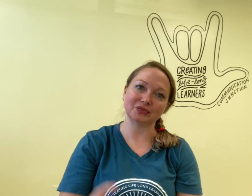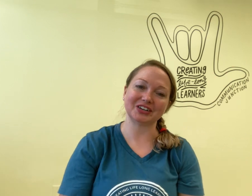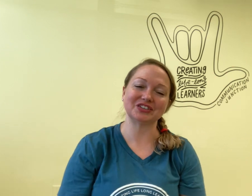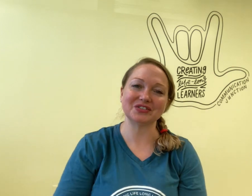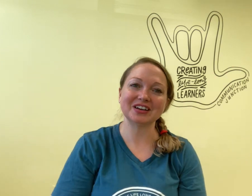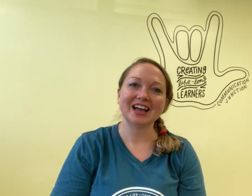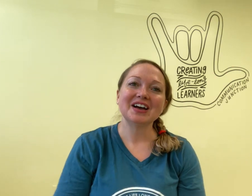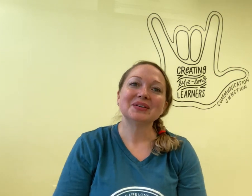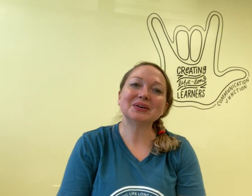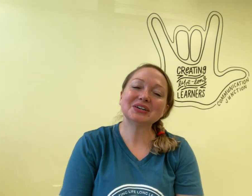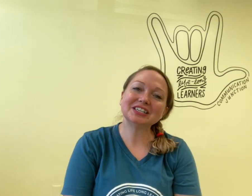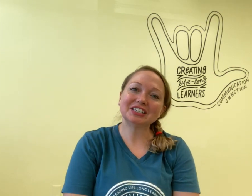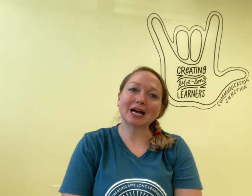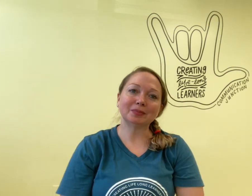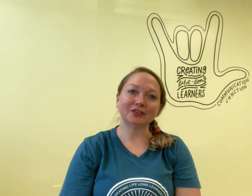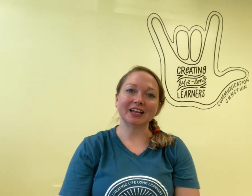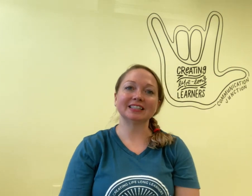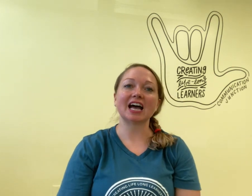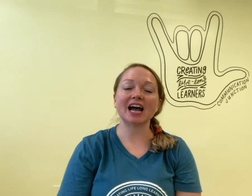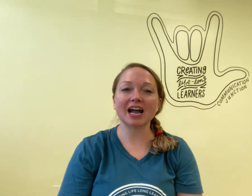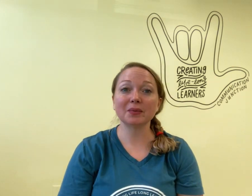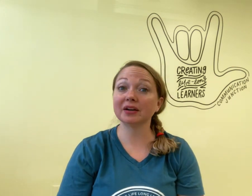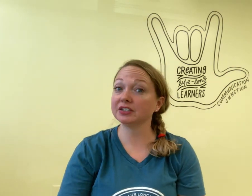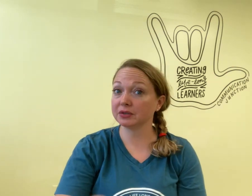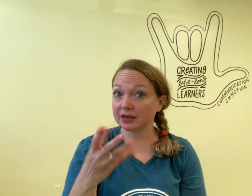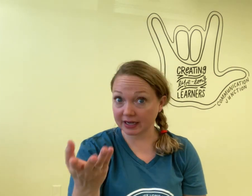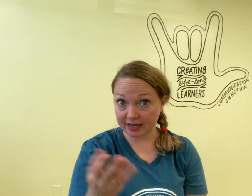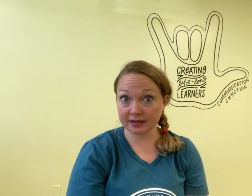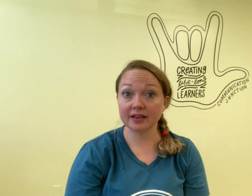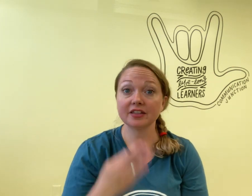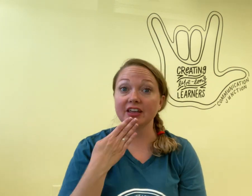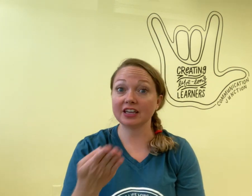directional. Well, good job, friends. I want to, again, thank you